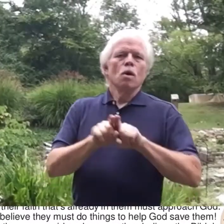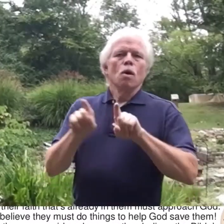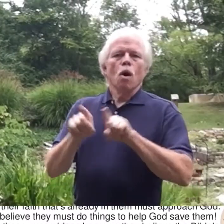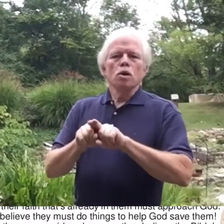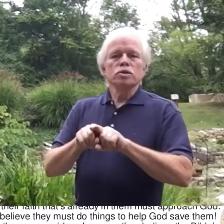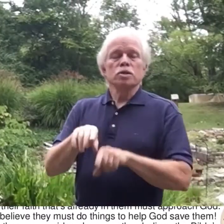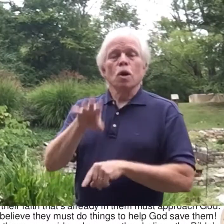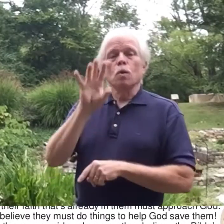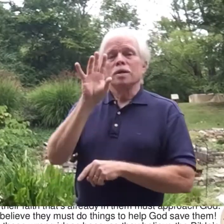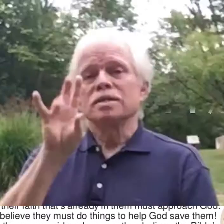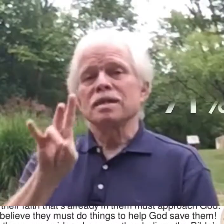Also,